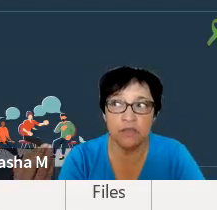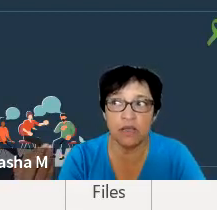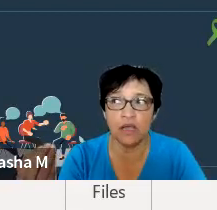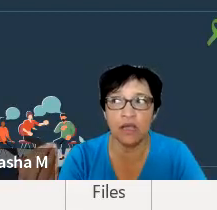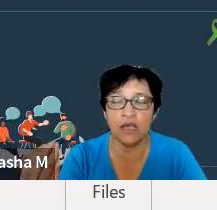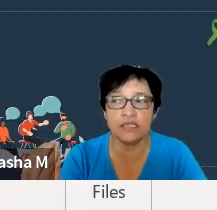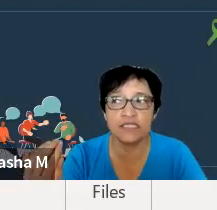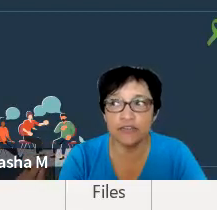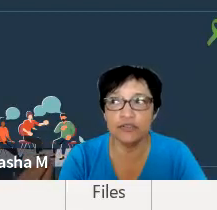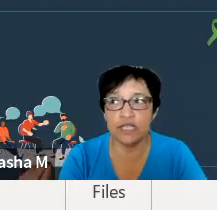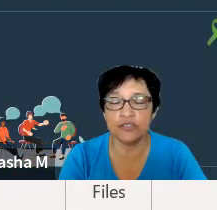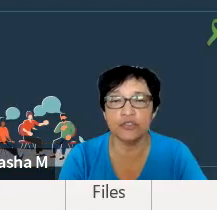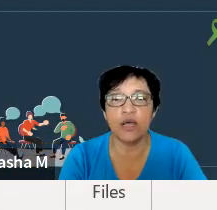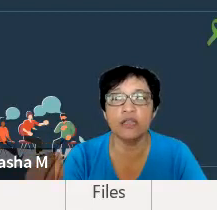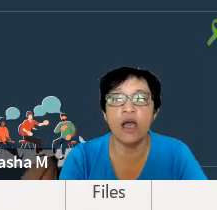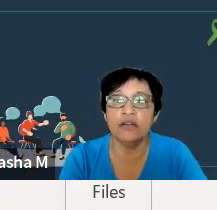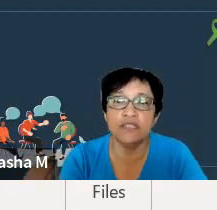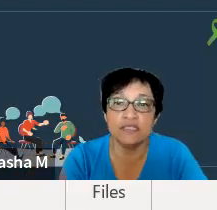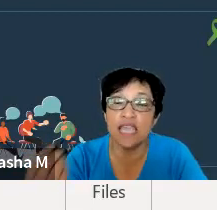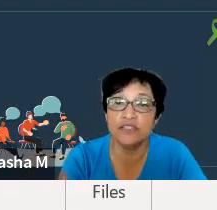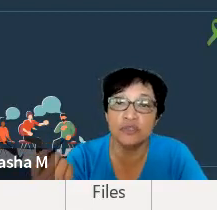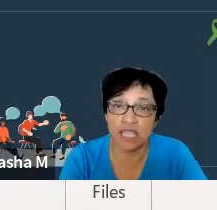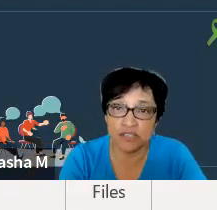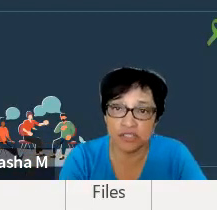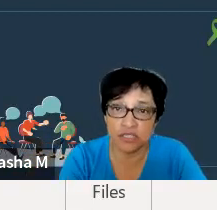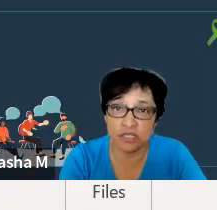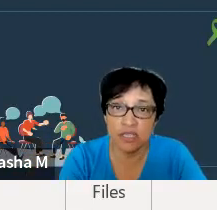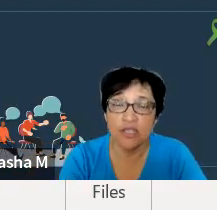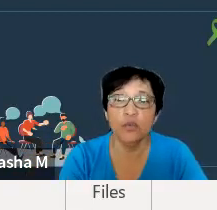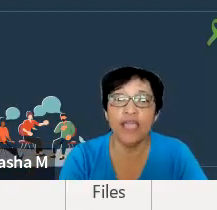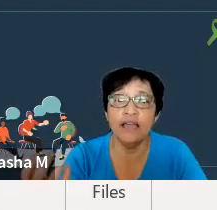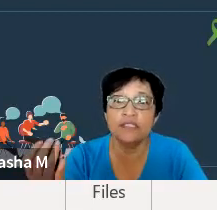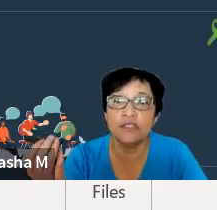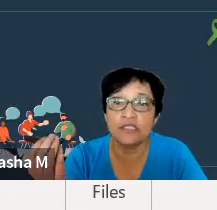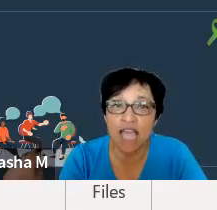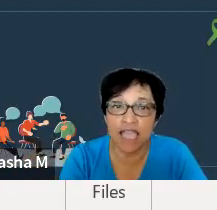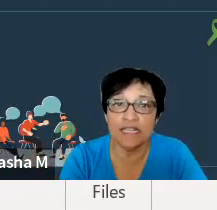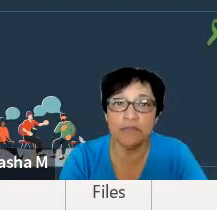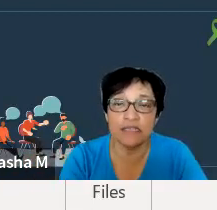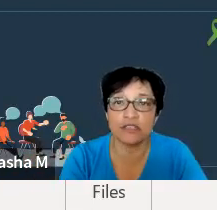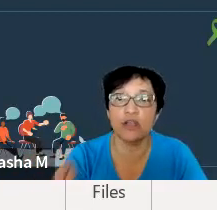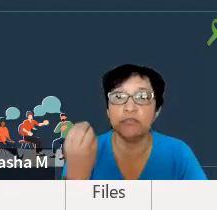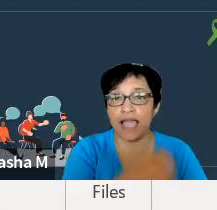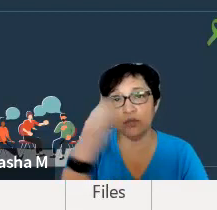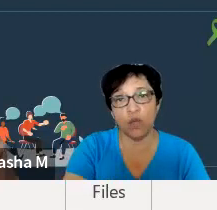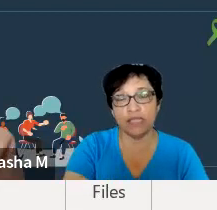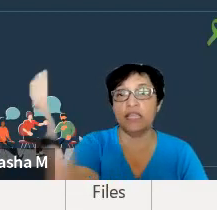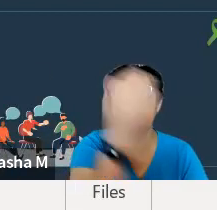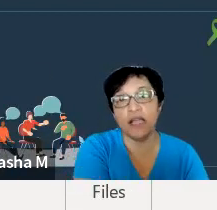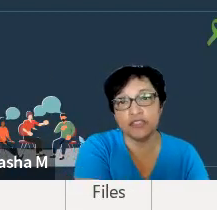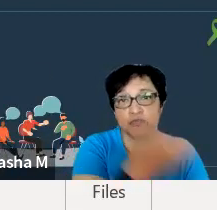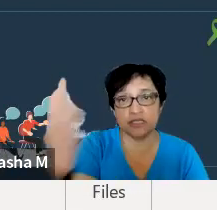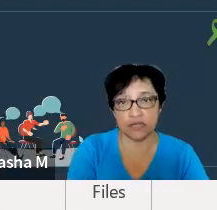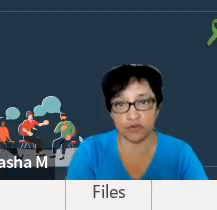a central issue. A lot of this is education. We have a society based on black and white